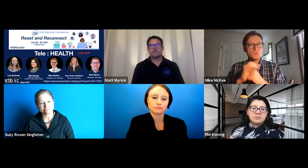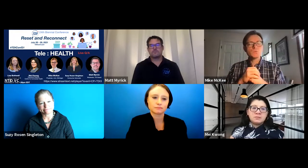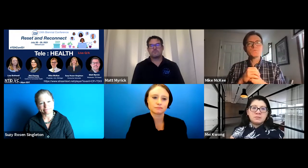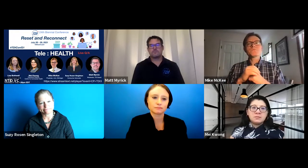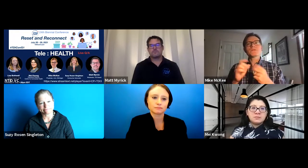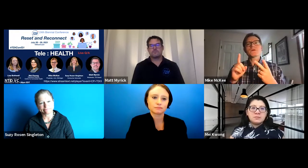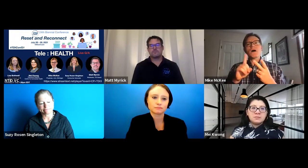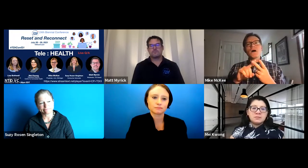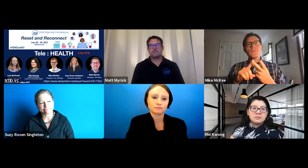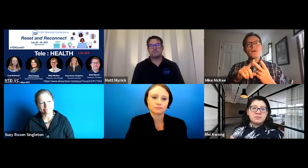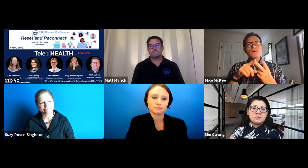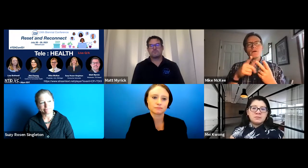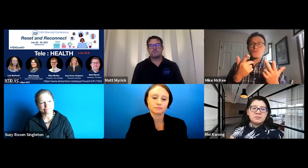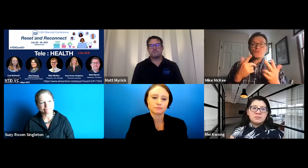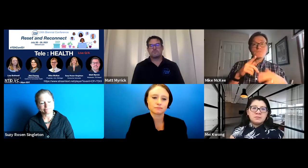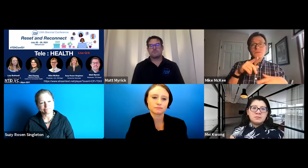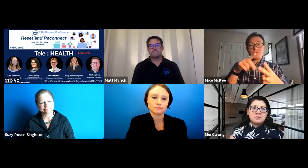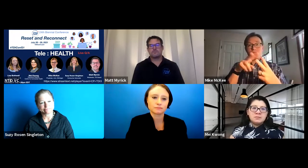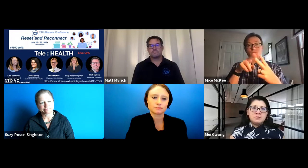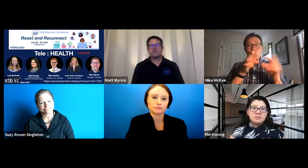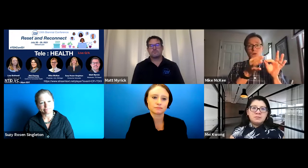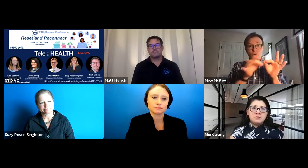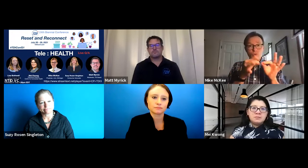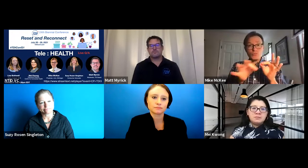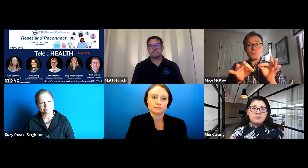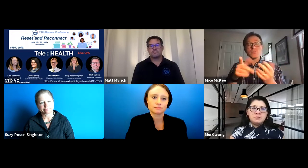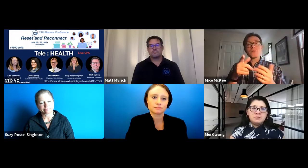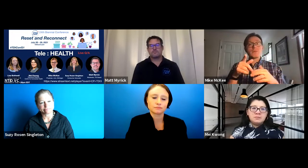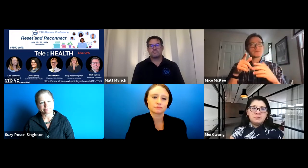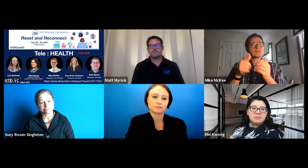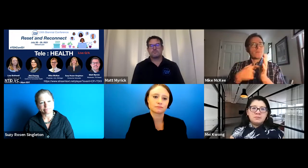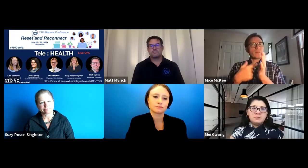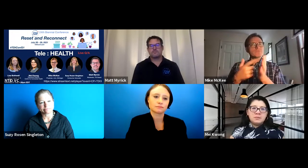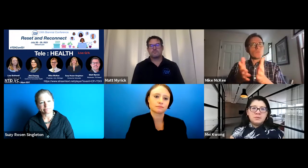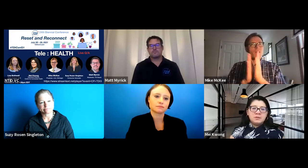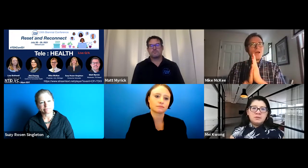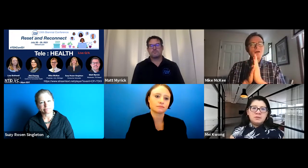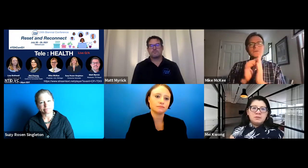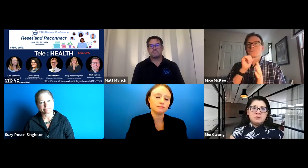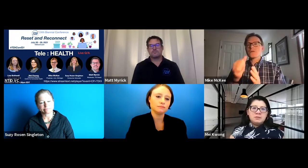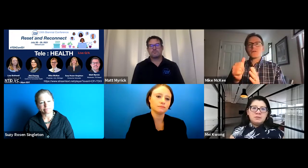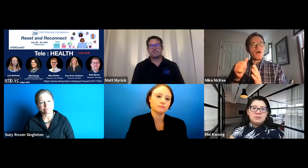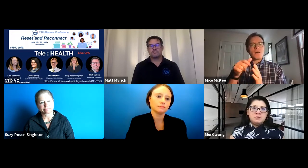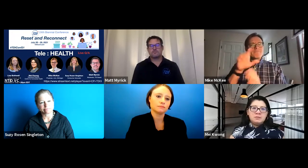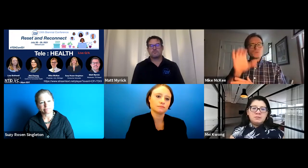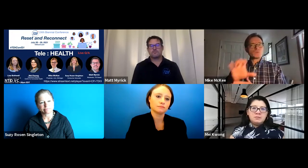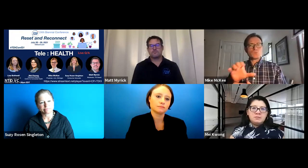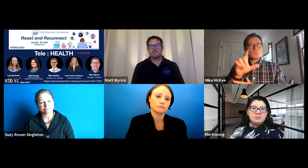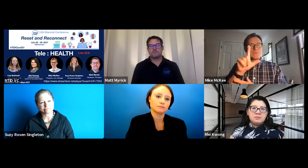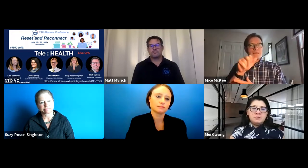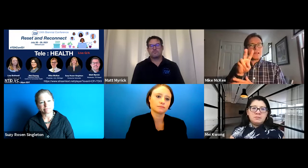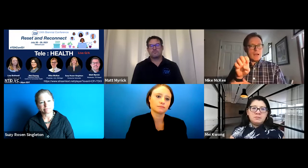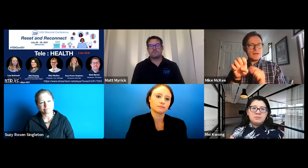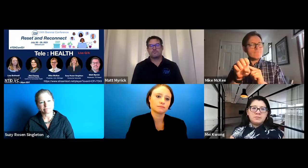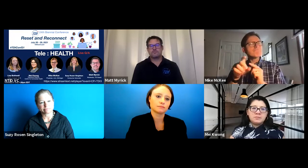everyone. But there are some complexities that go involved with that. For CART,